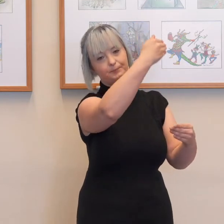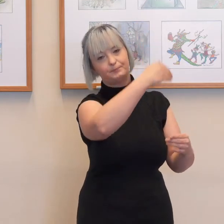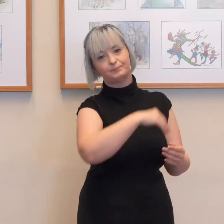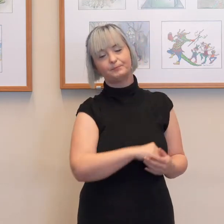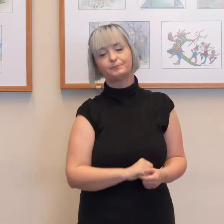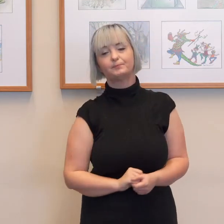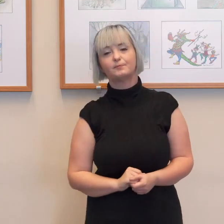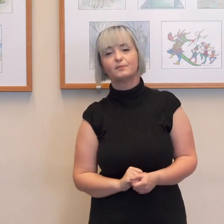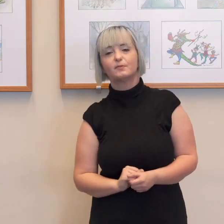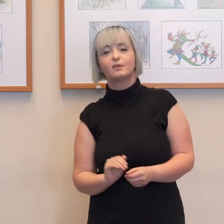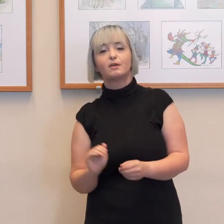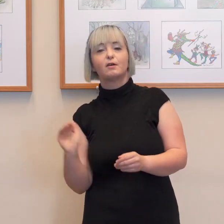window.